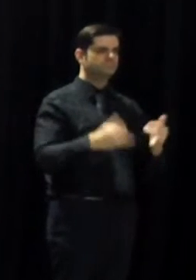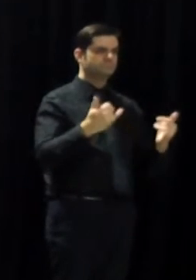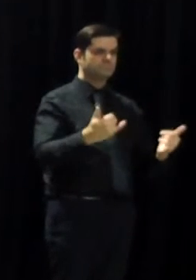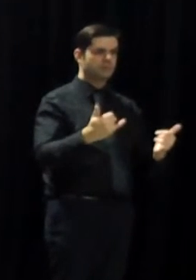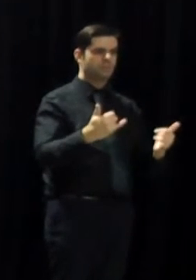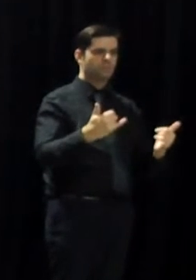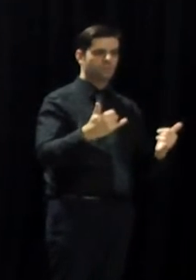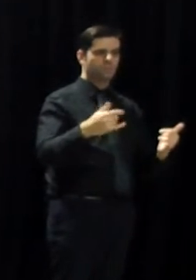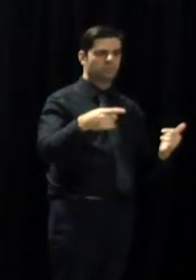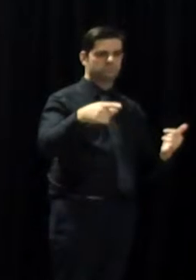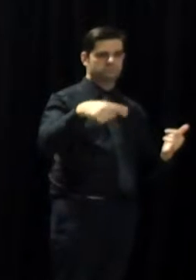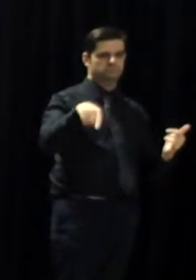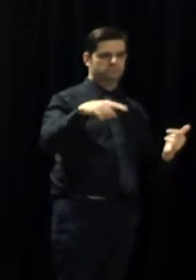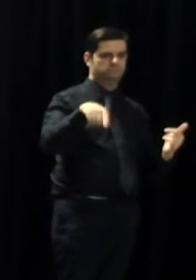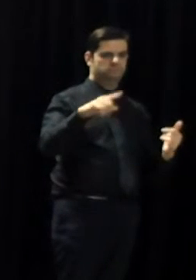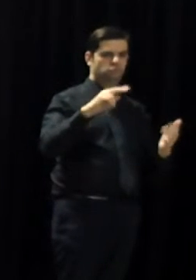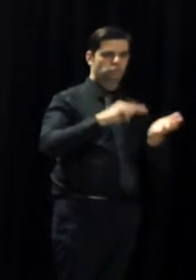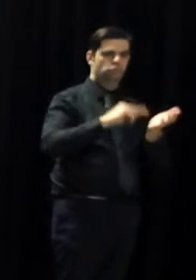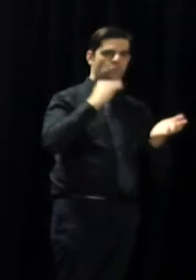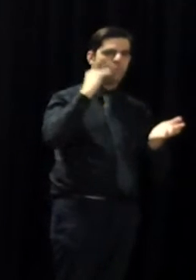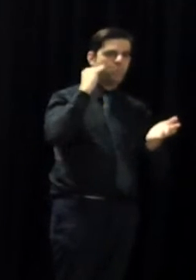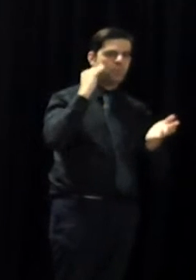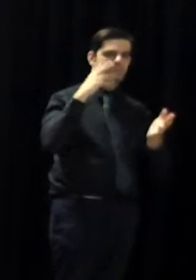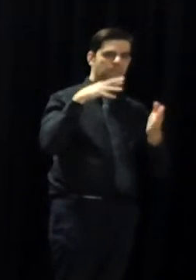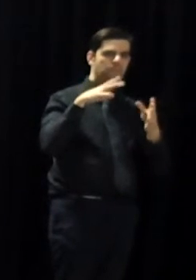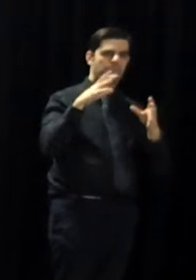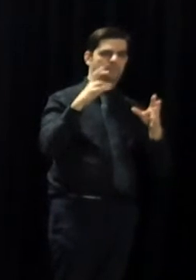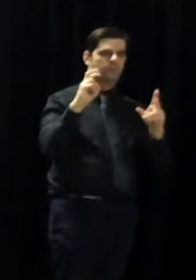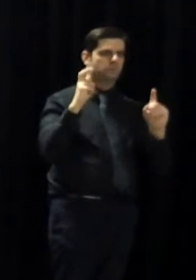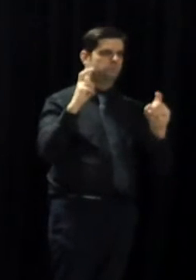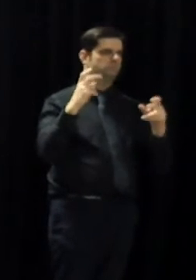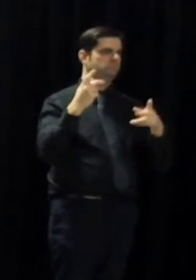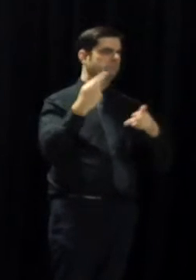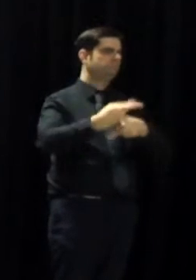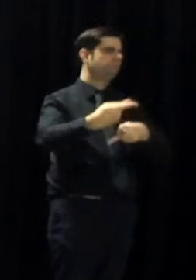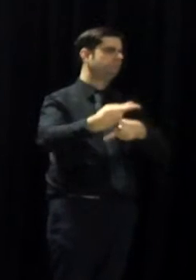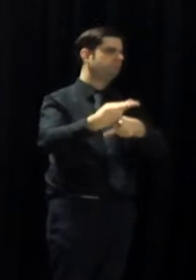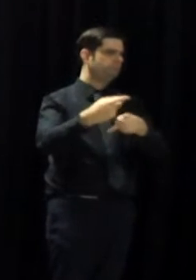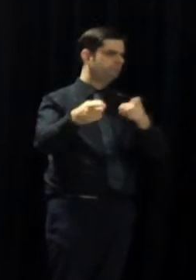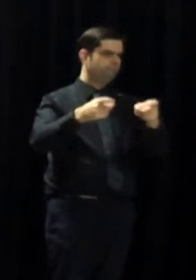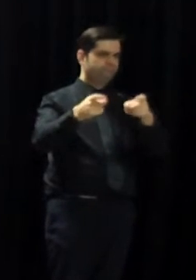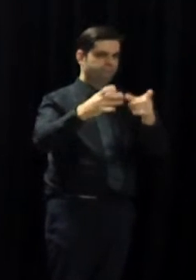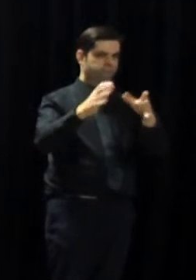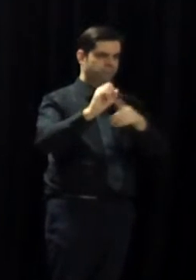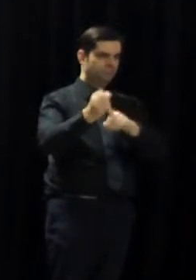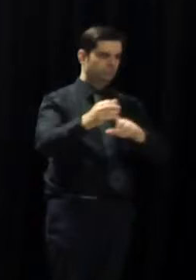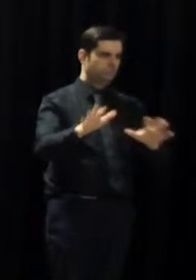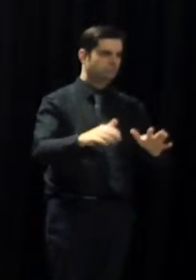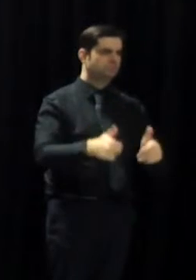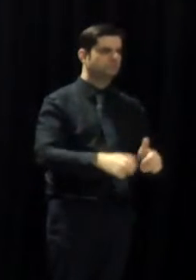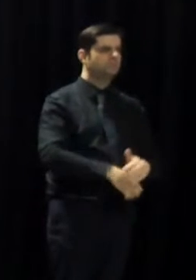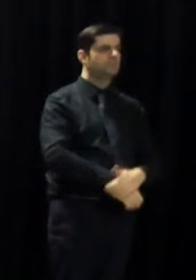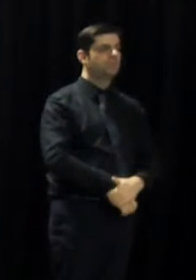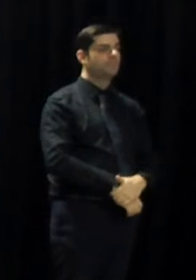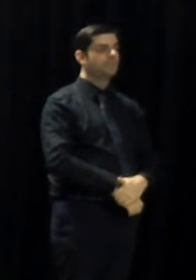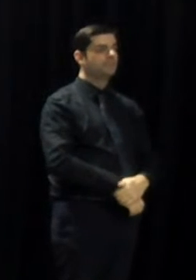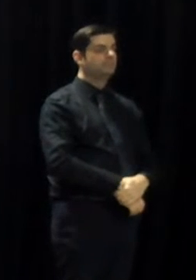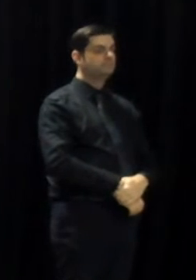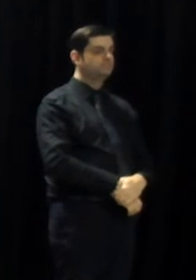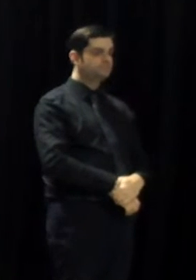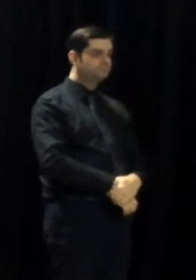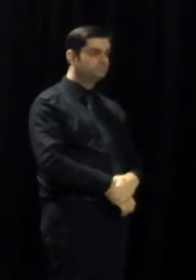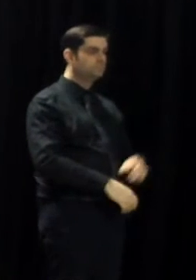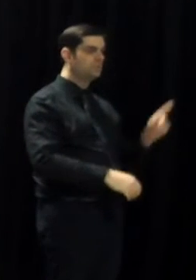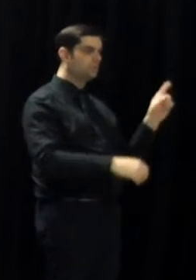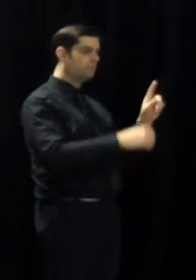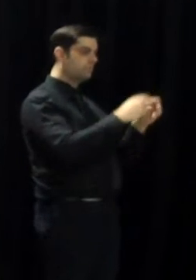connecting their medical team with the hospitals on ways to work together so you prevent 27 hospitalizations, and what